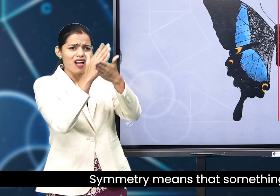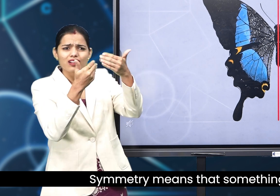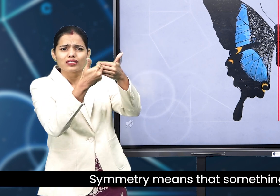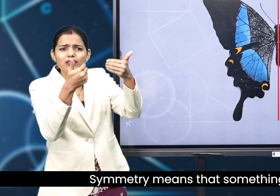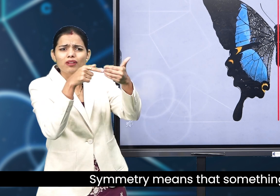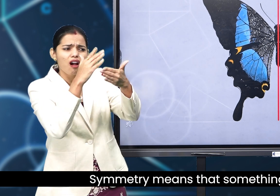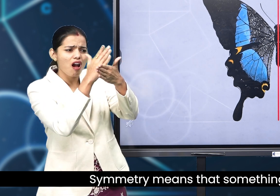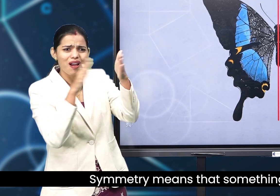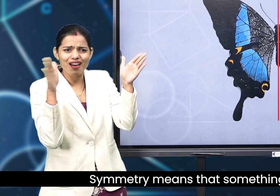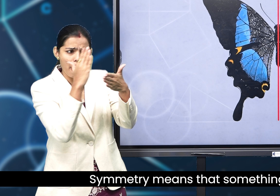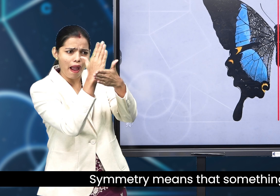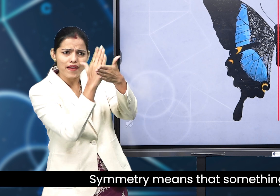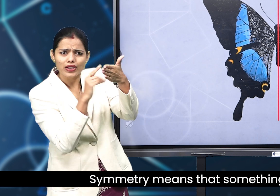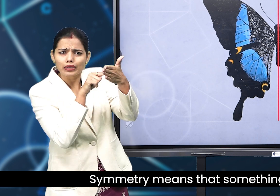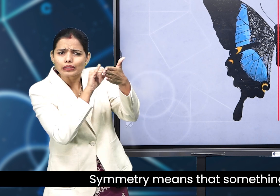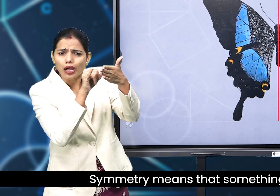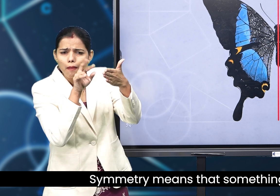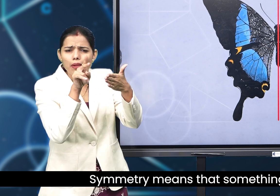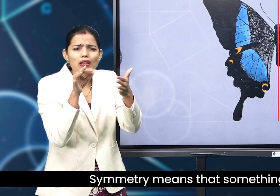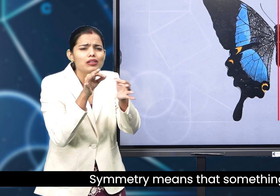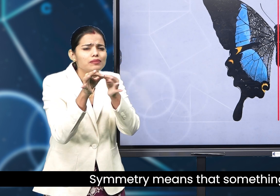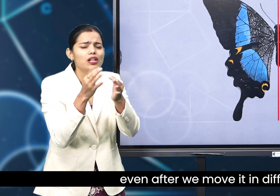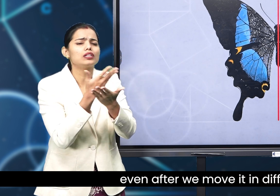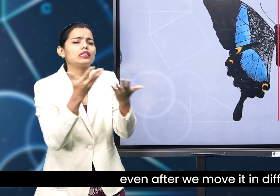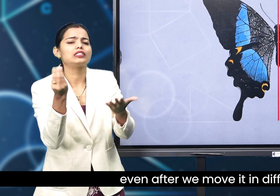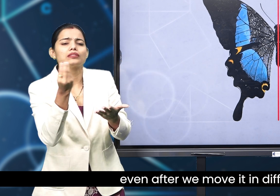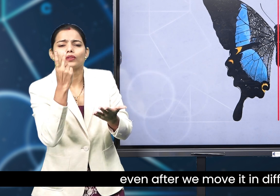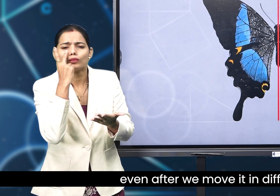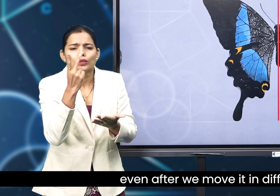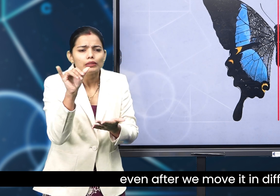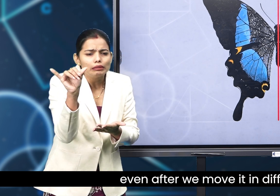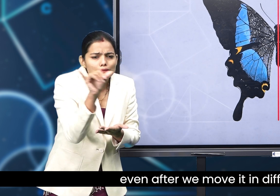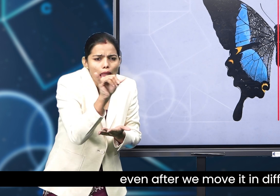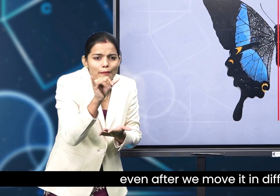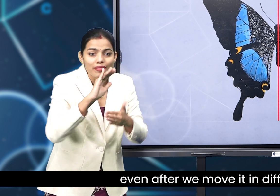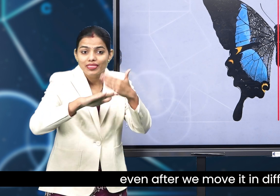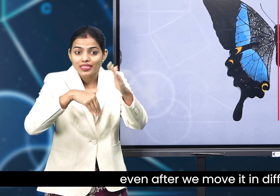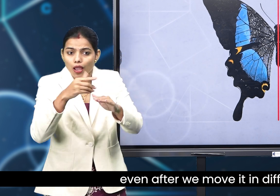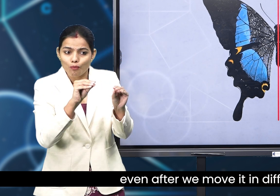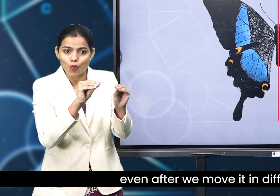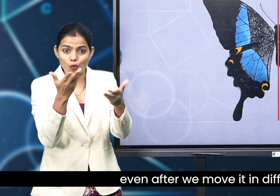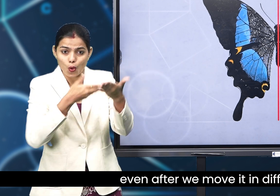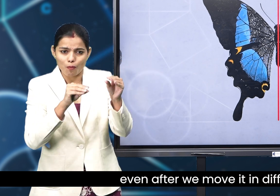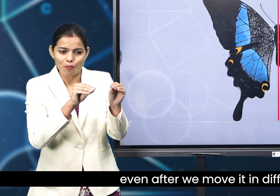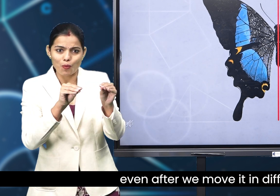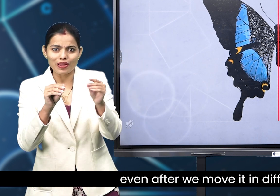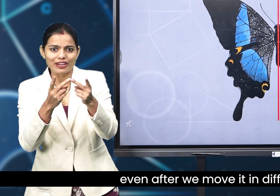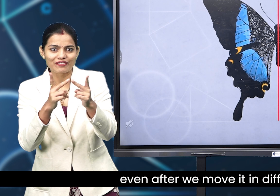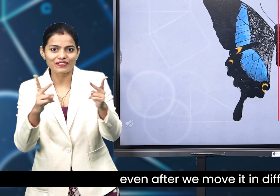Symmetry means that something looks the same even after we move it in different ways.